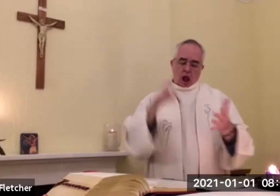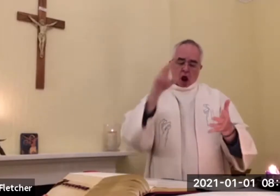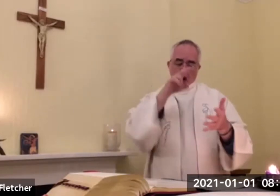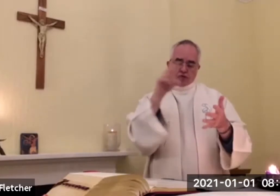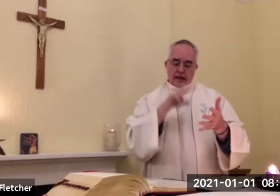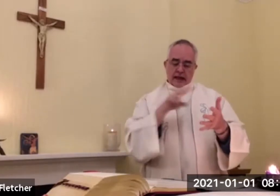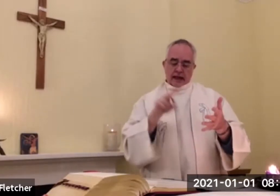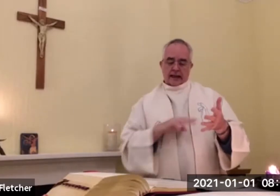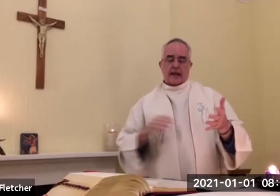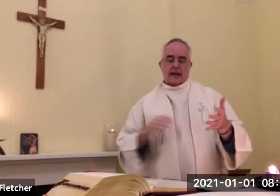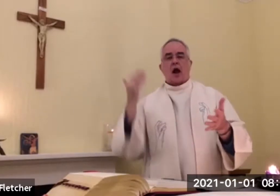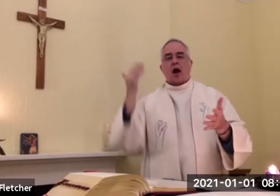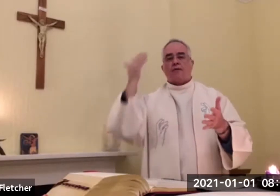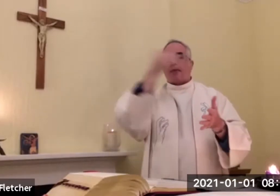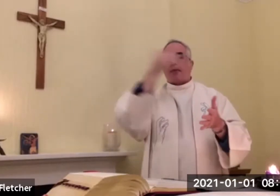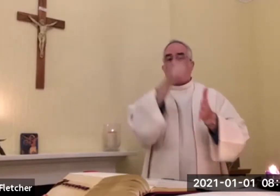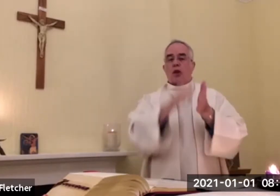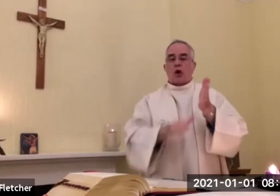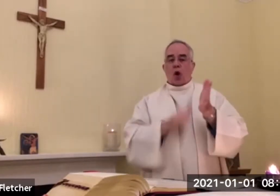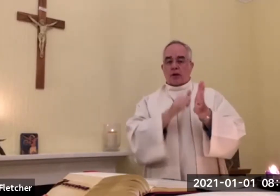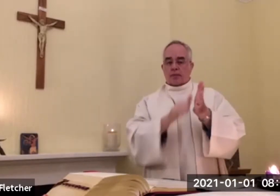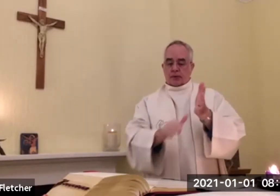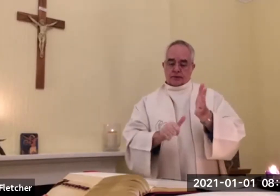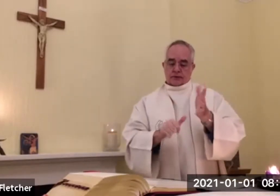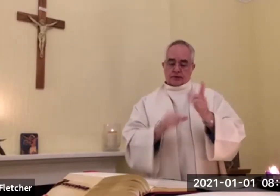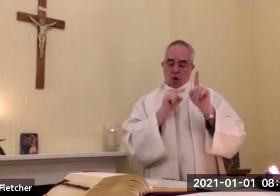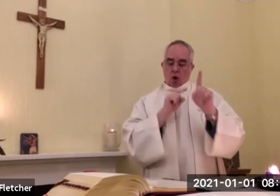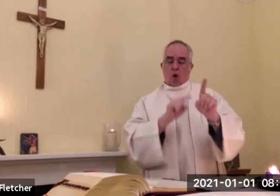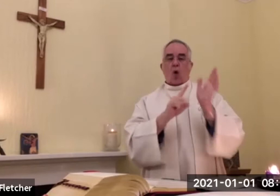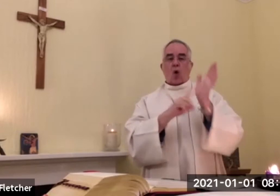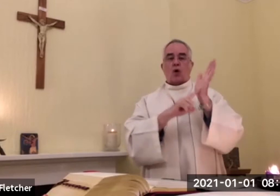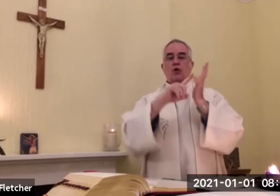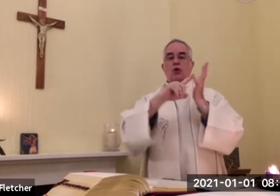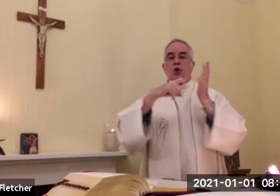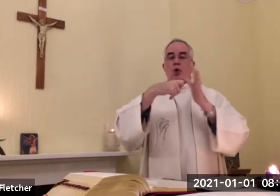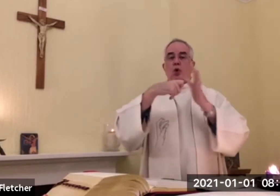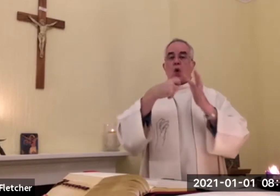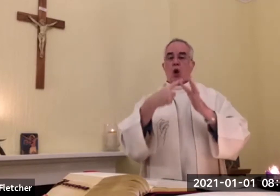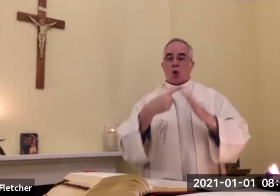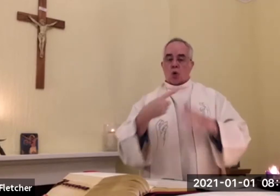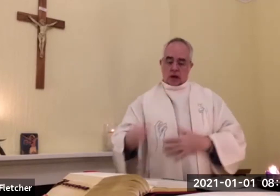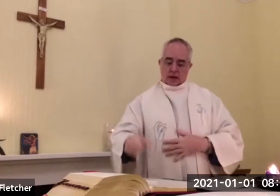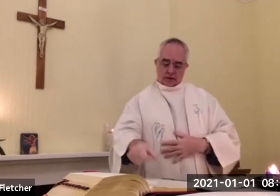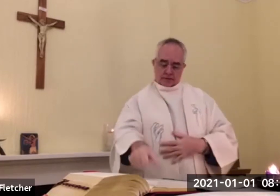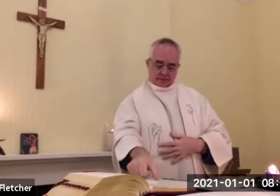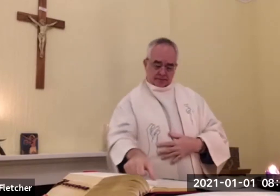A reading from the Holy Gospel according to Luke.